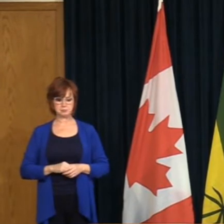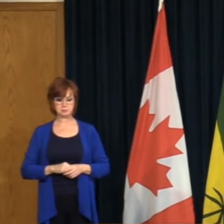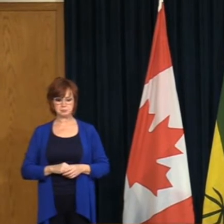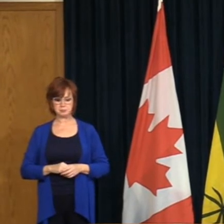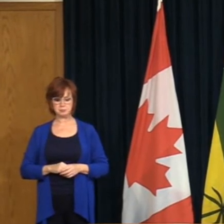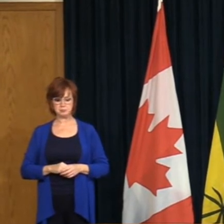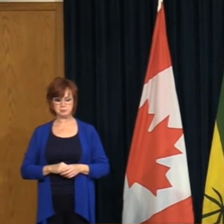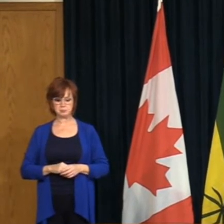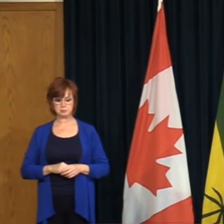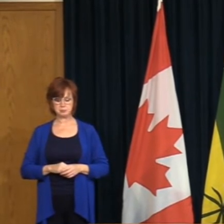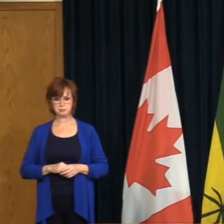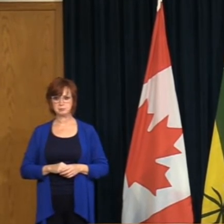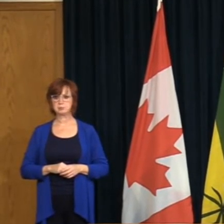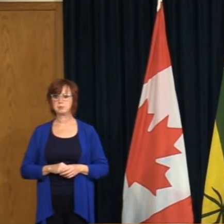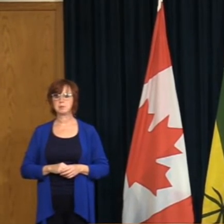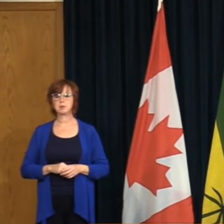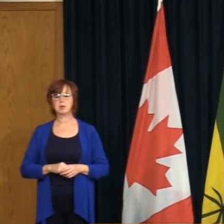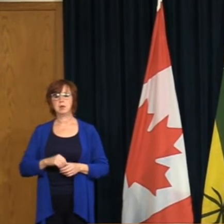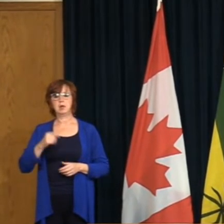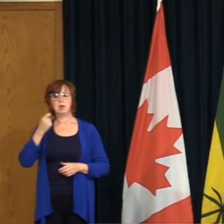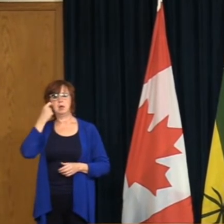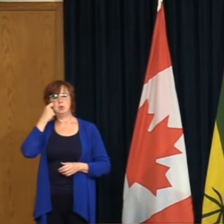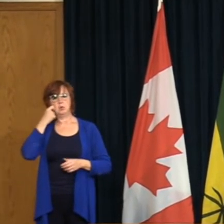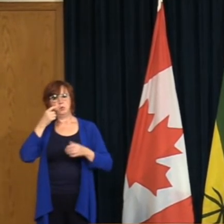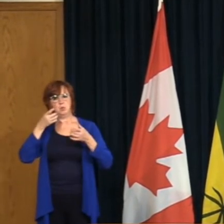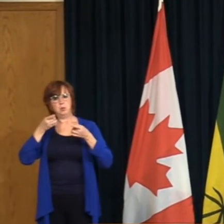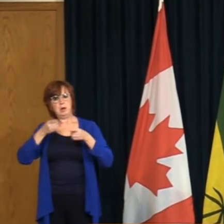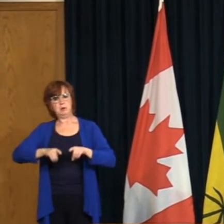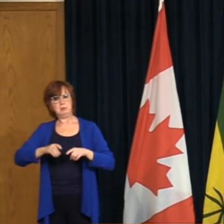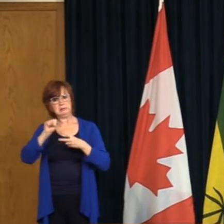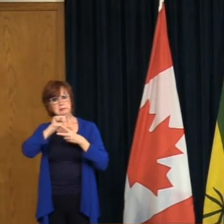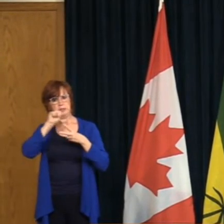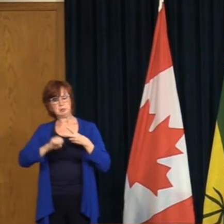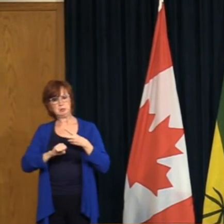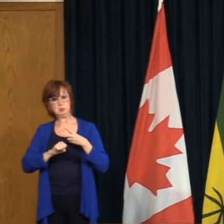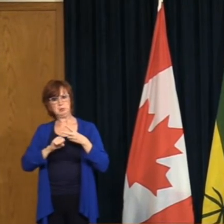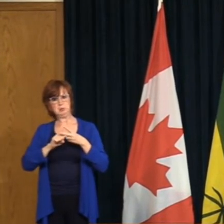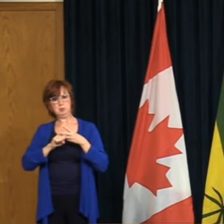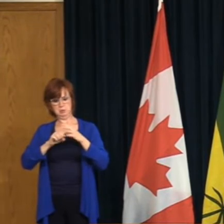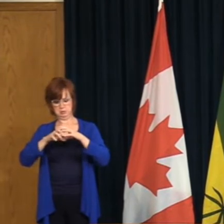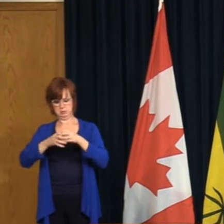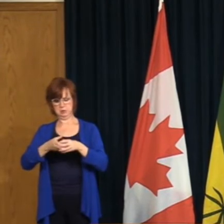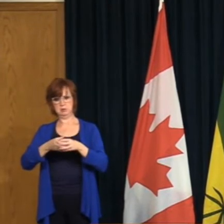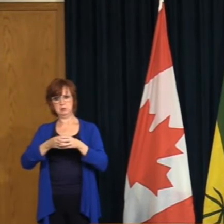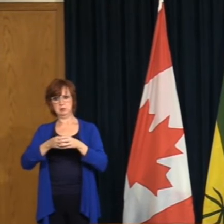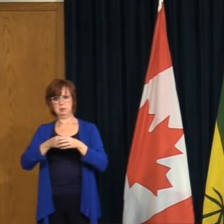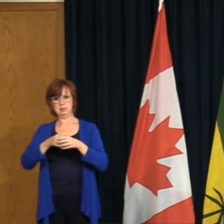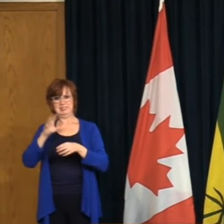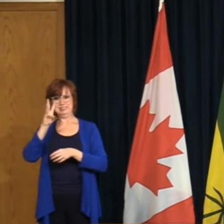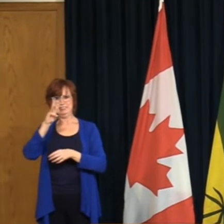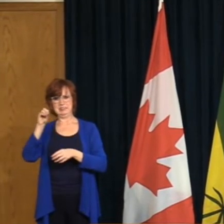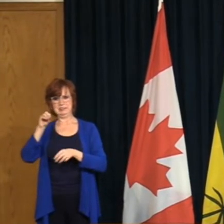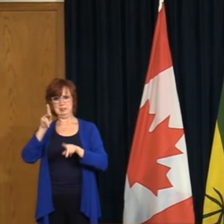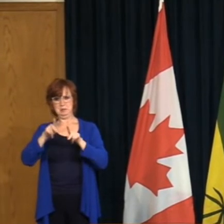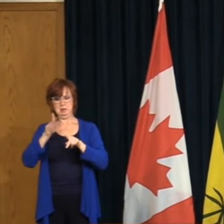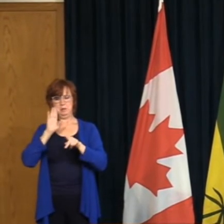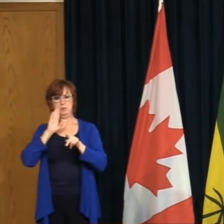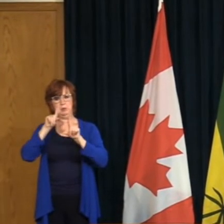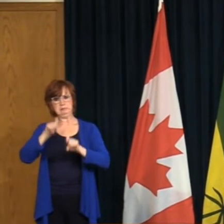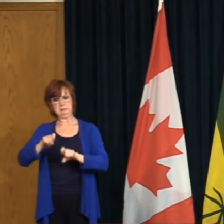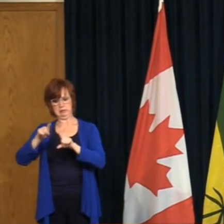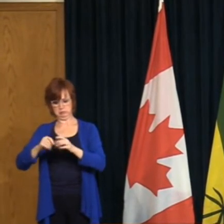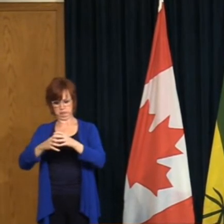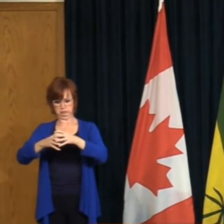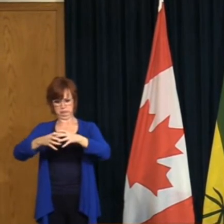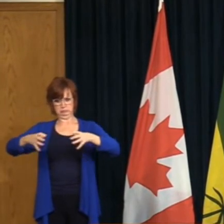the outbreak in Saskatoon, about those gatherings, about what portion of the 60 people, that